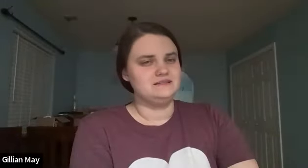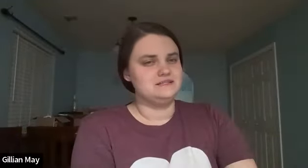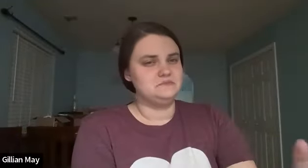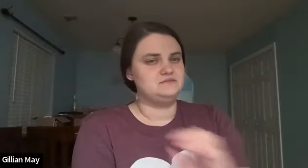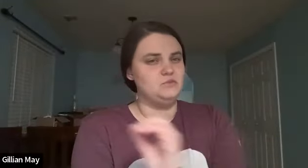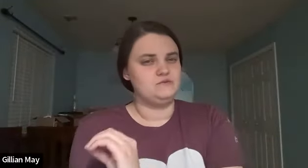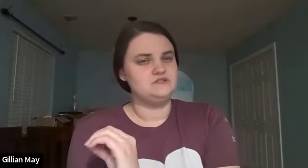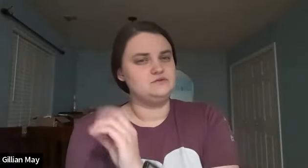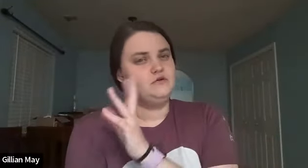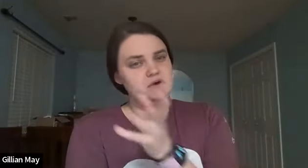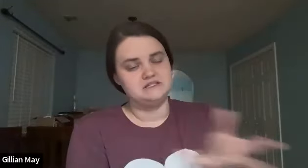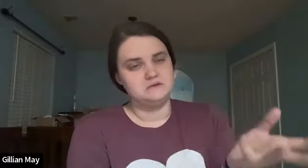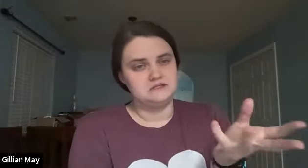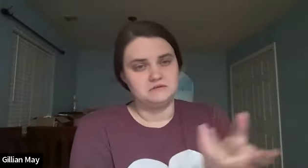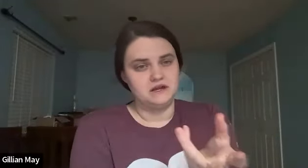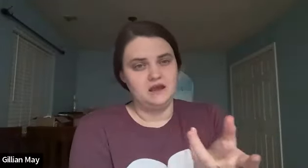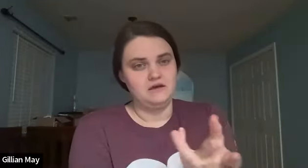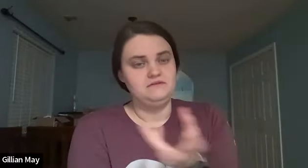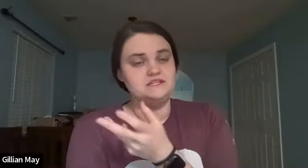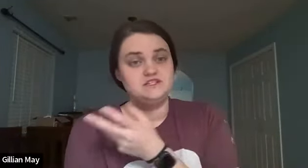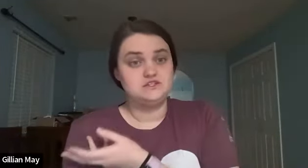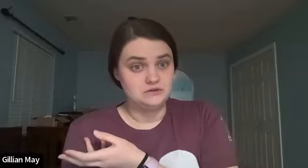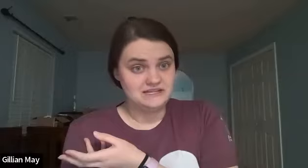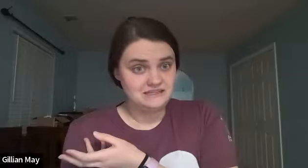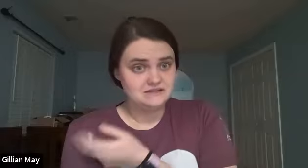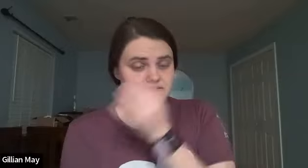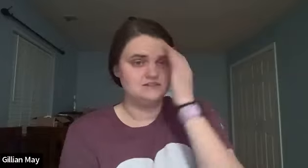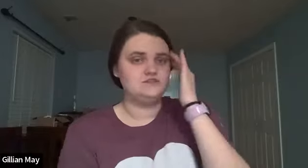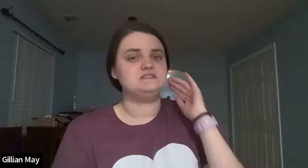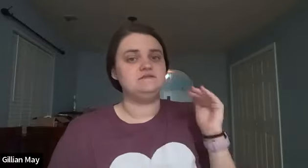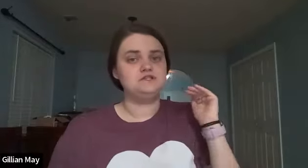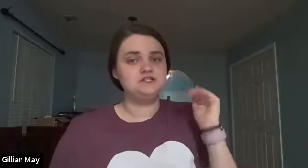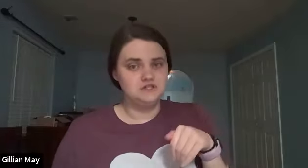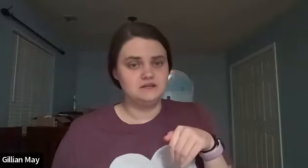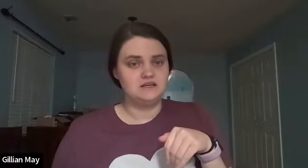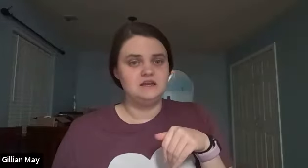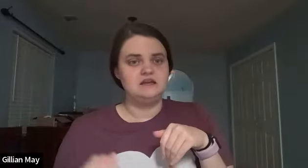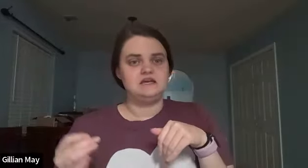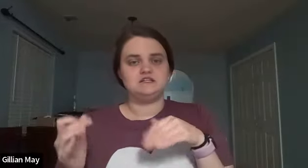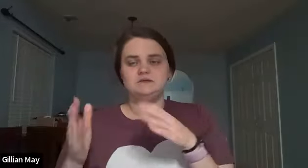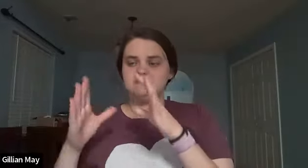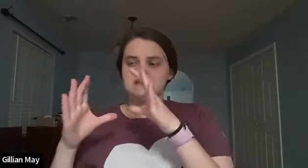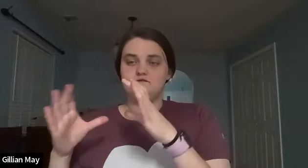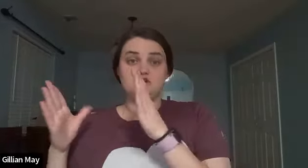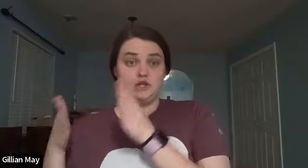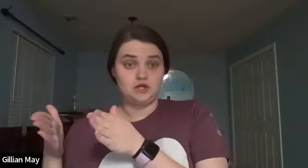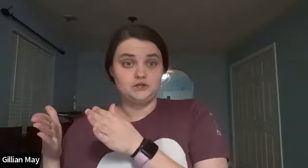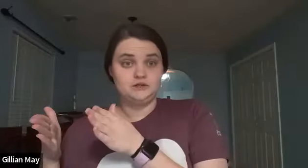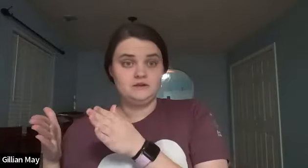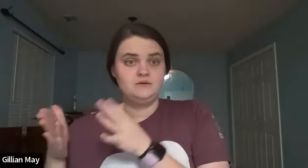guess it's based more with school, but it's always a good one to have, is student. So the sign for student is going to be the sign for learn